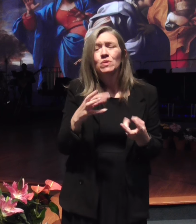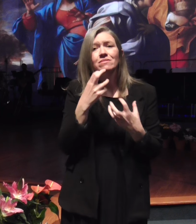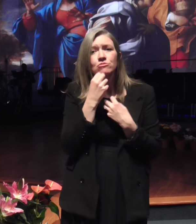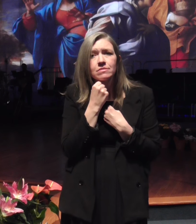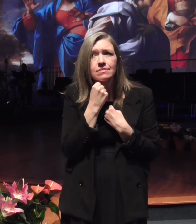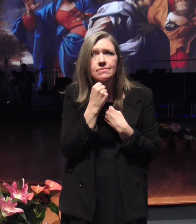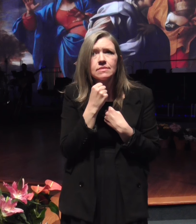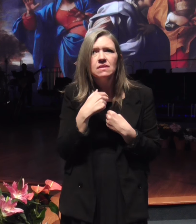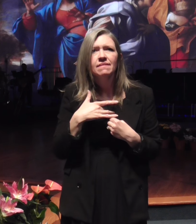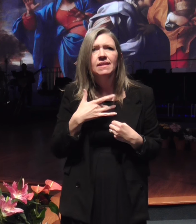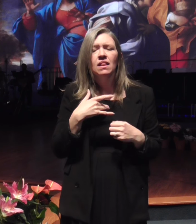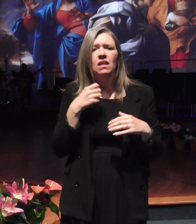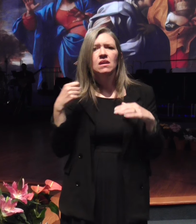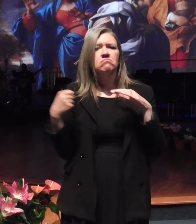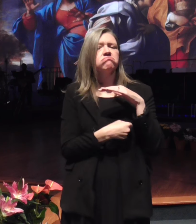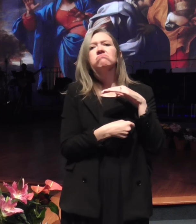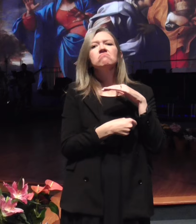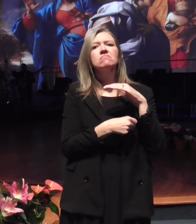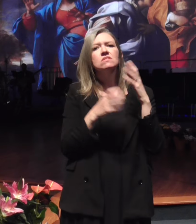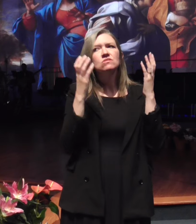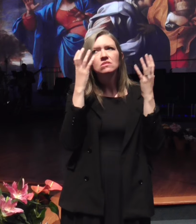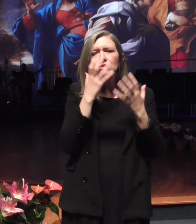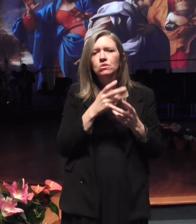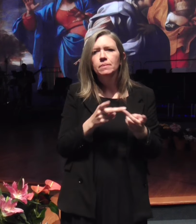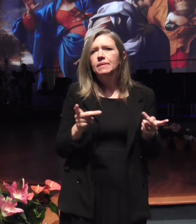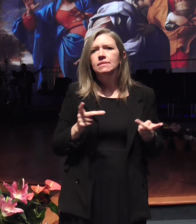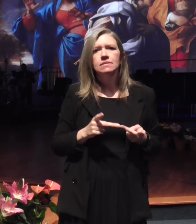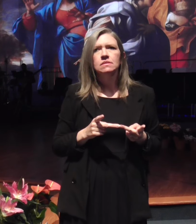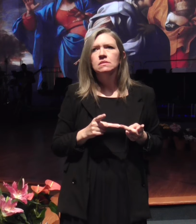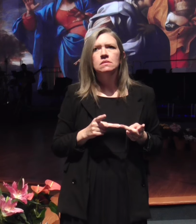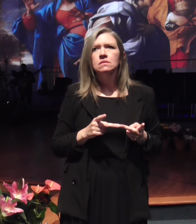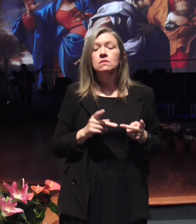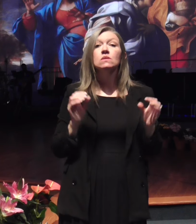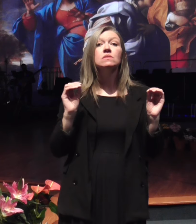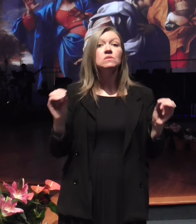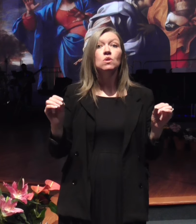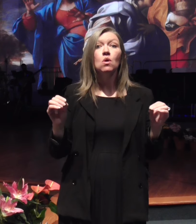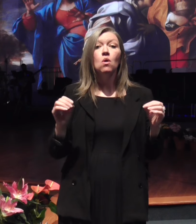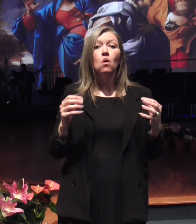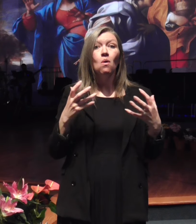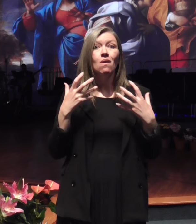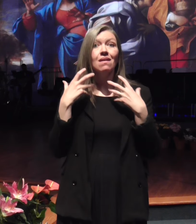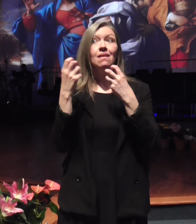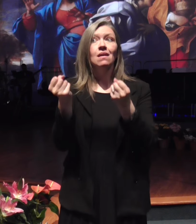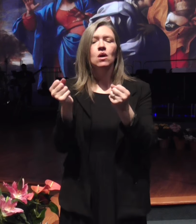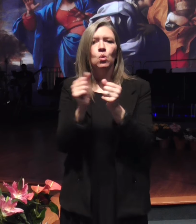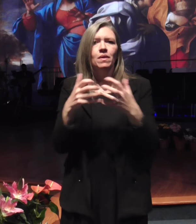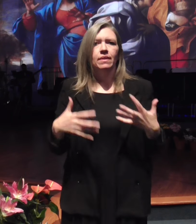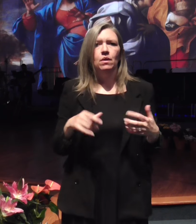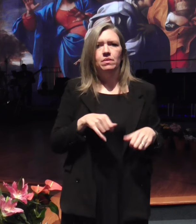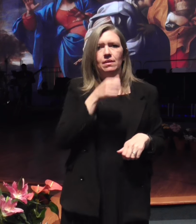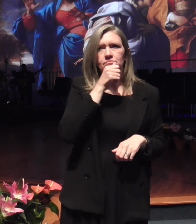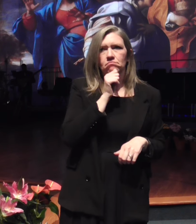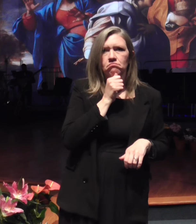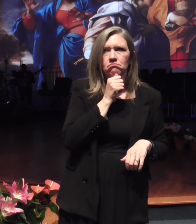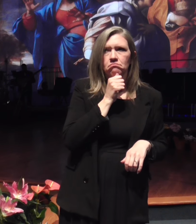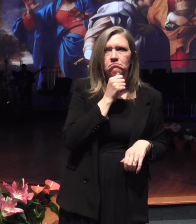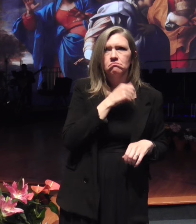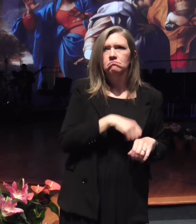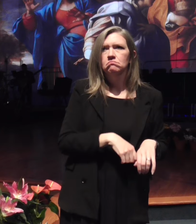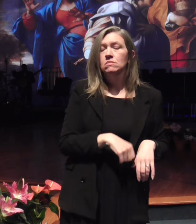a dark place, and yet there is no resurrection without crucifixion. The